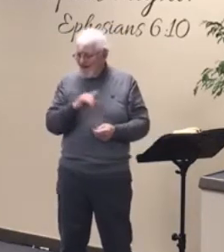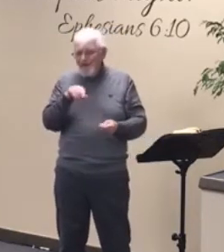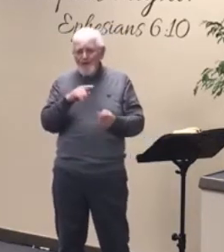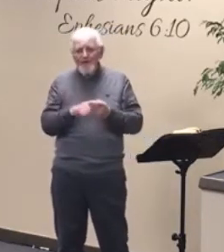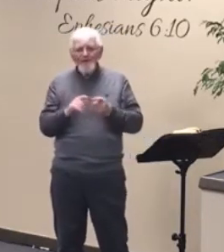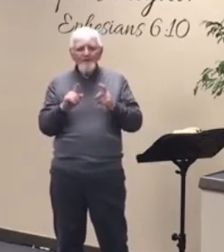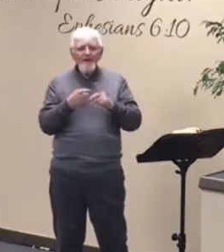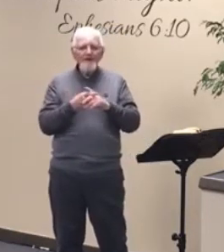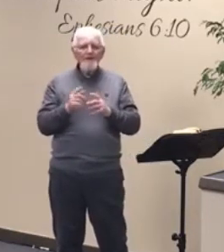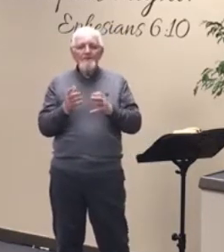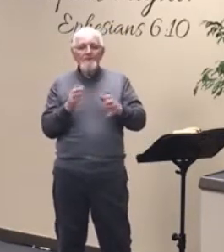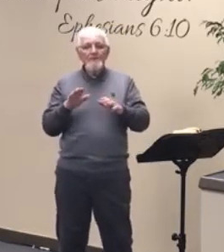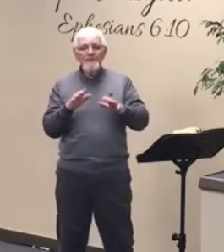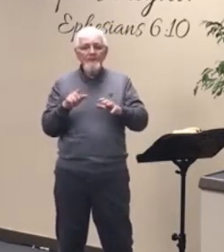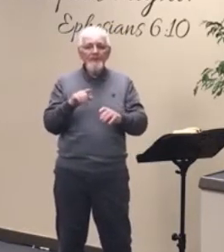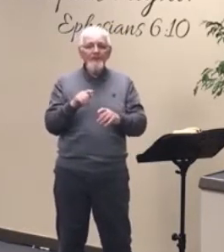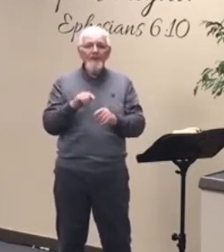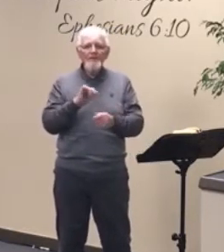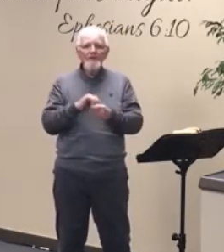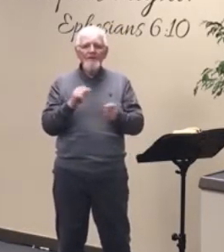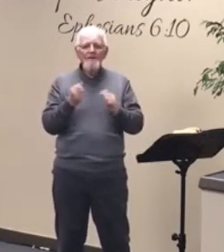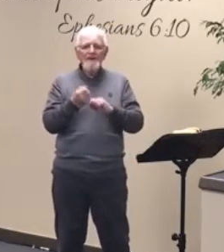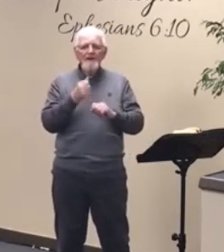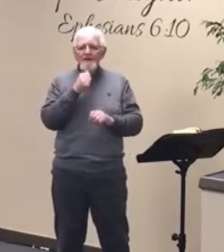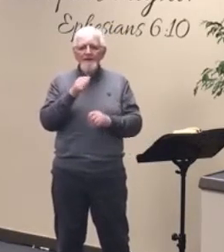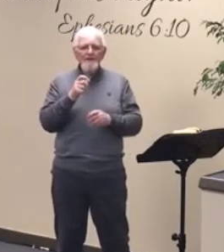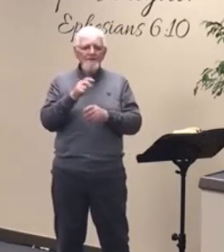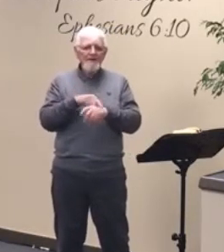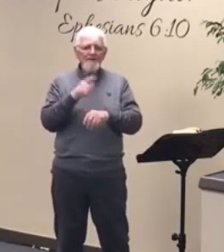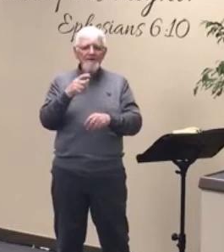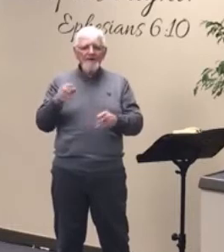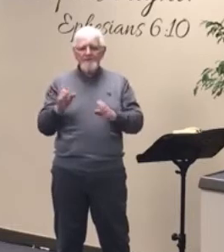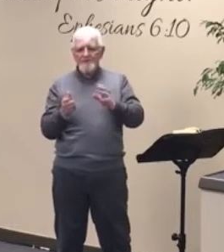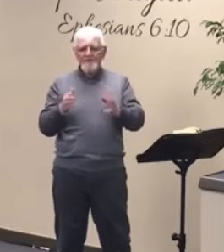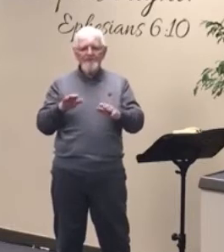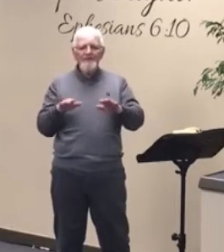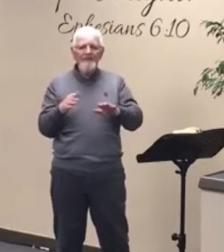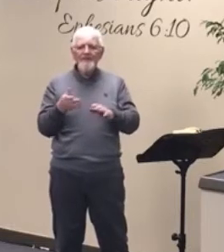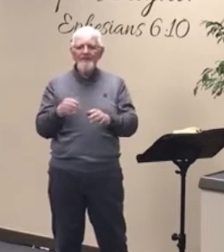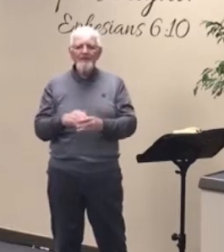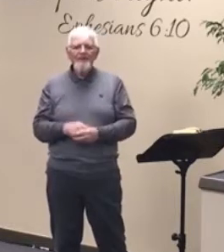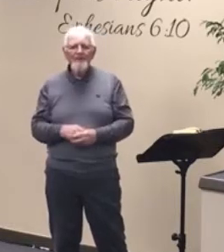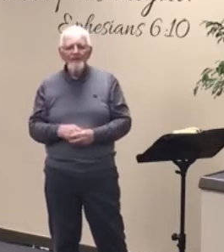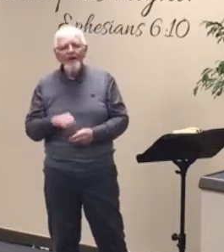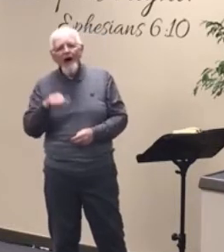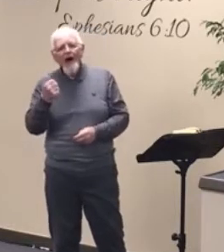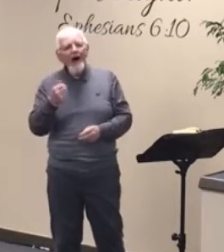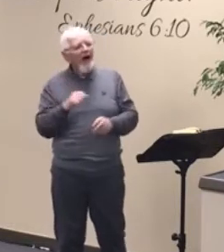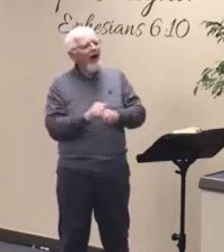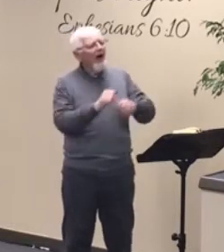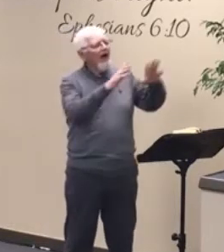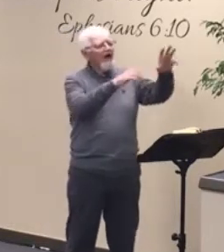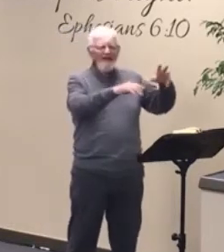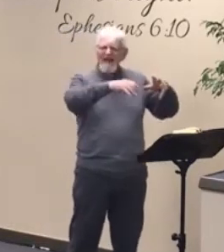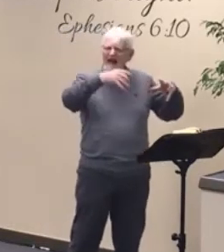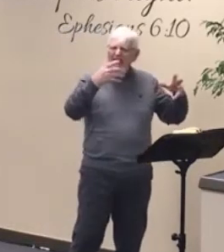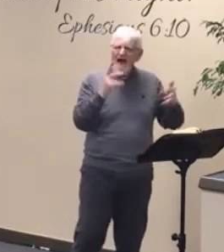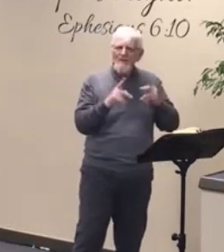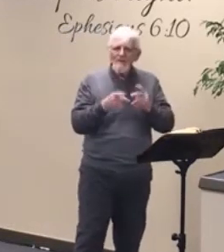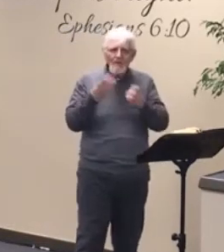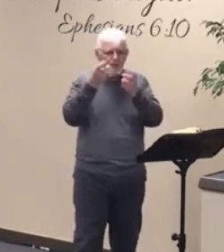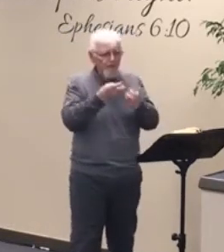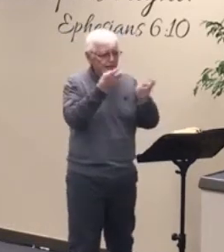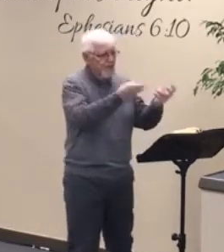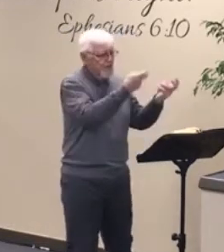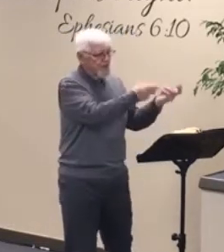your balance, then it changes at the bottom, and I just didn't have time to get my balance. So I go to this other hill, and there's lots of people sledding at this park over on